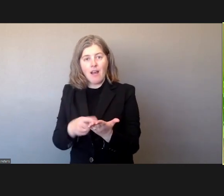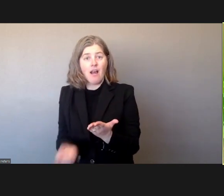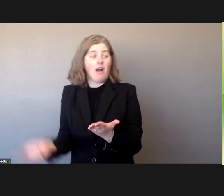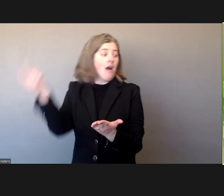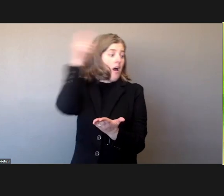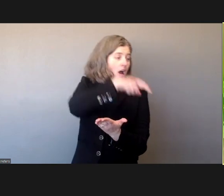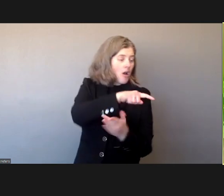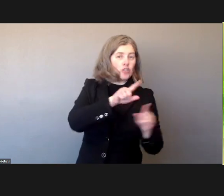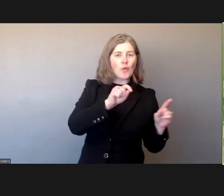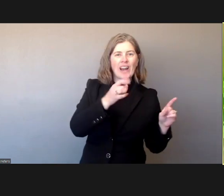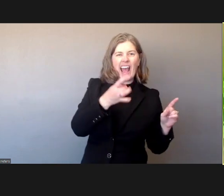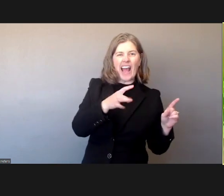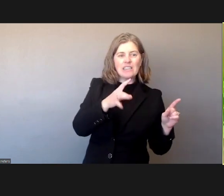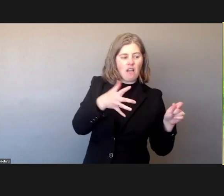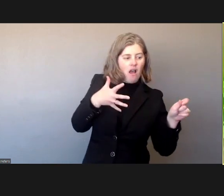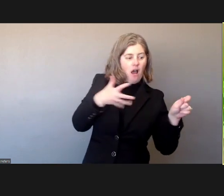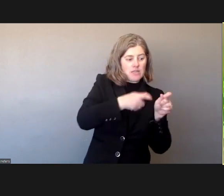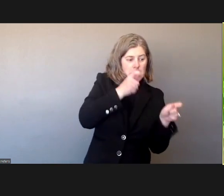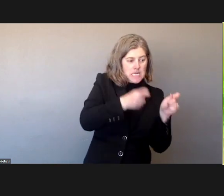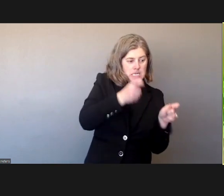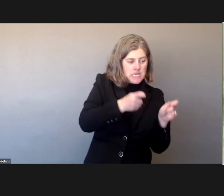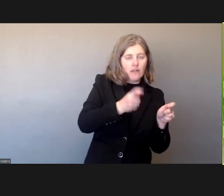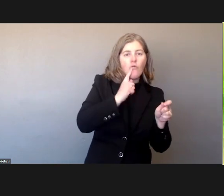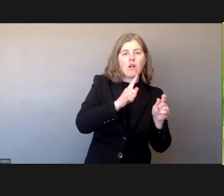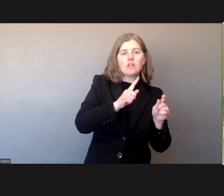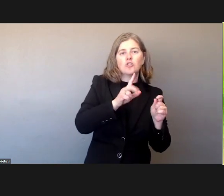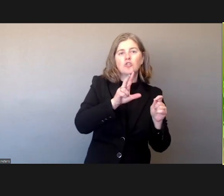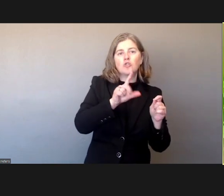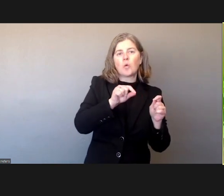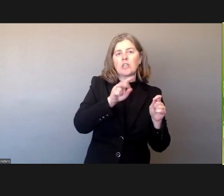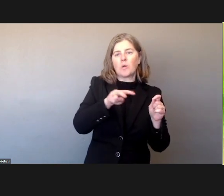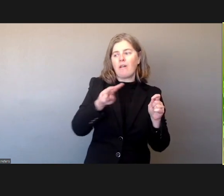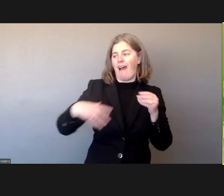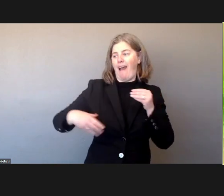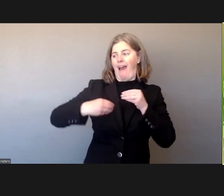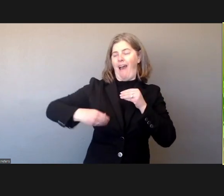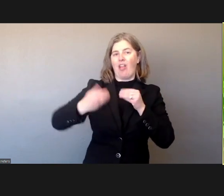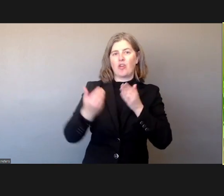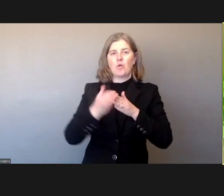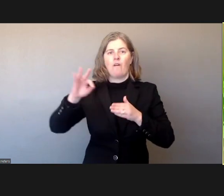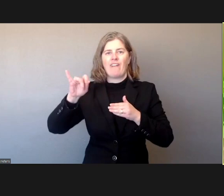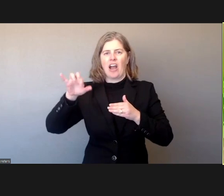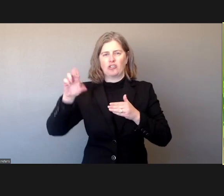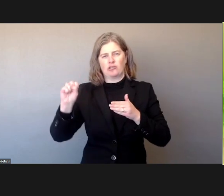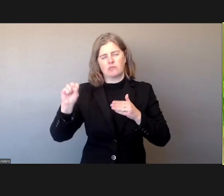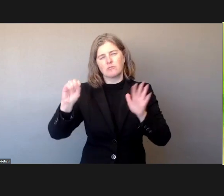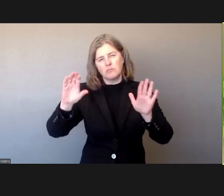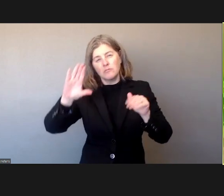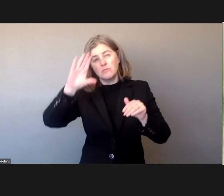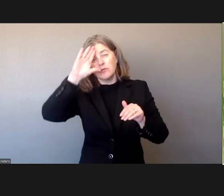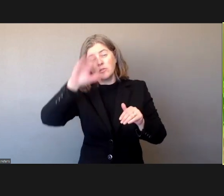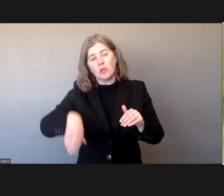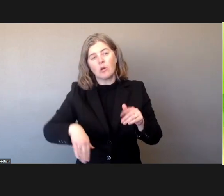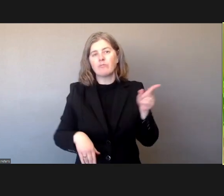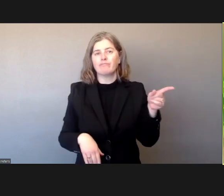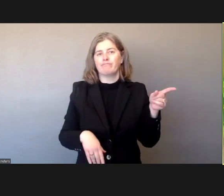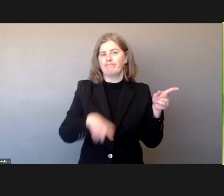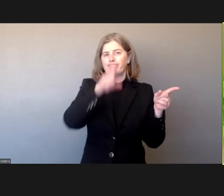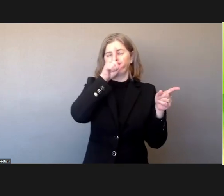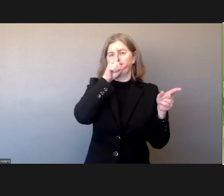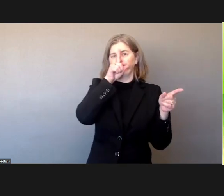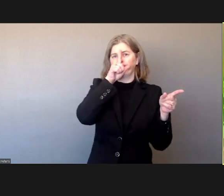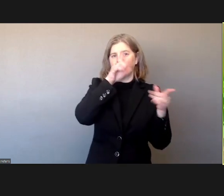2018 plan, update it for 2022, put those new factors in, because for example, it didn't have a section